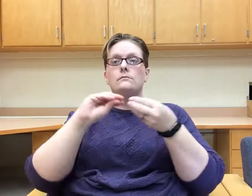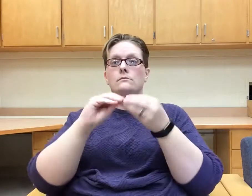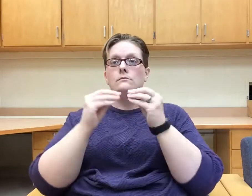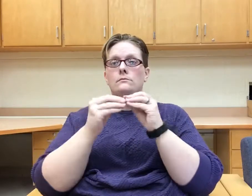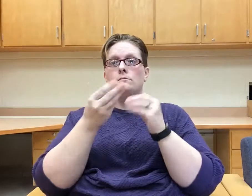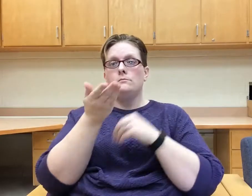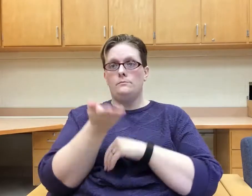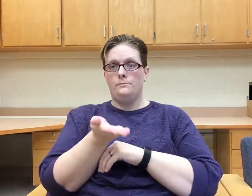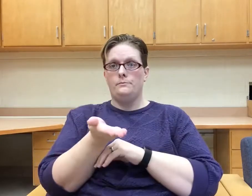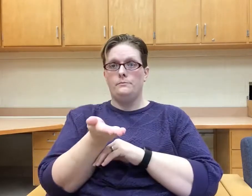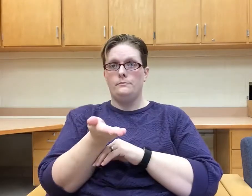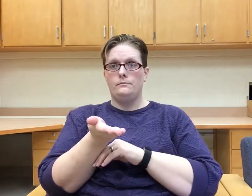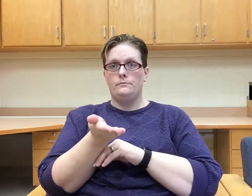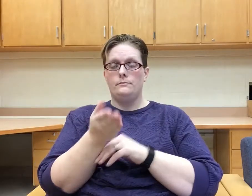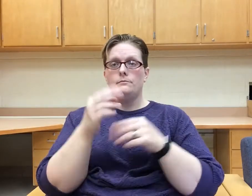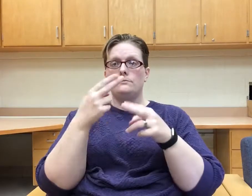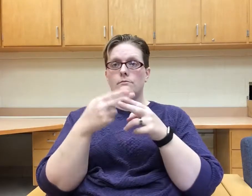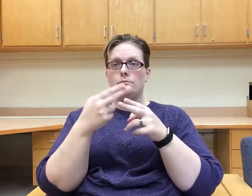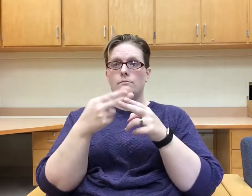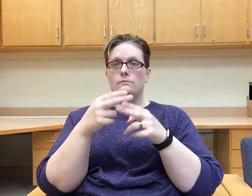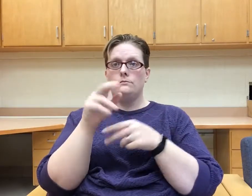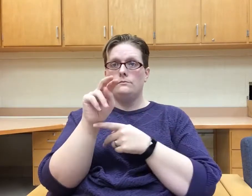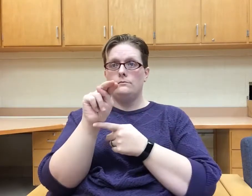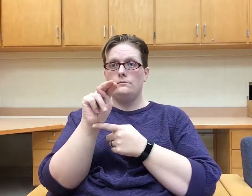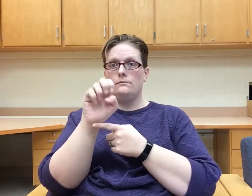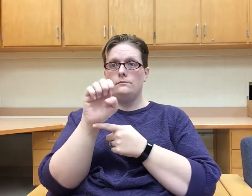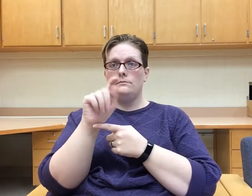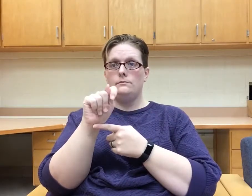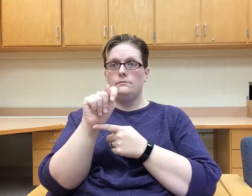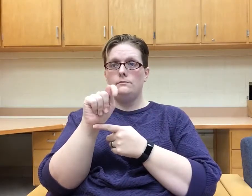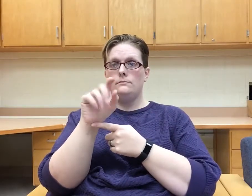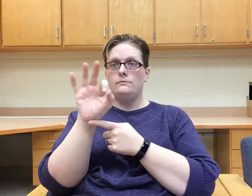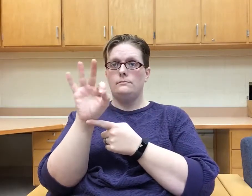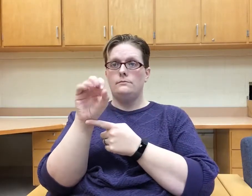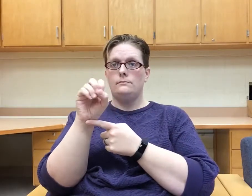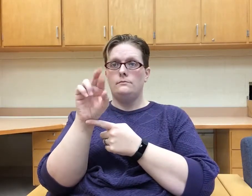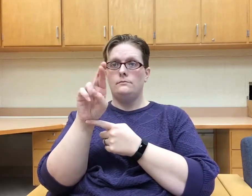You calculate them all together to get the net force.